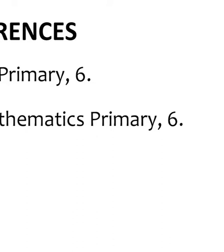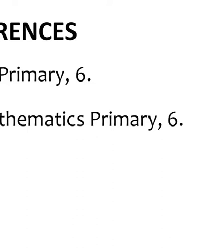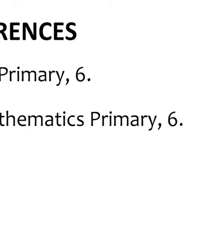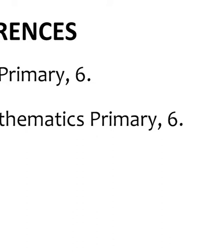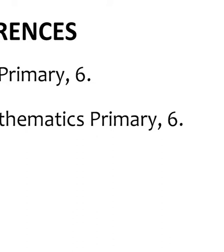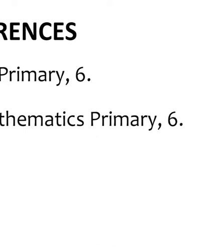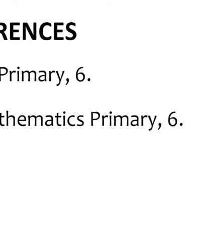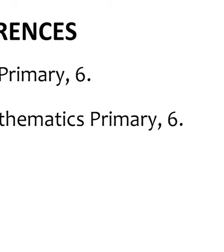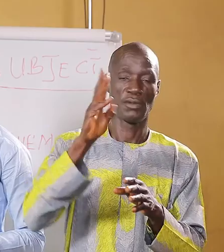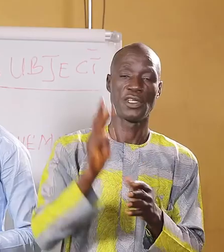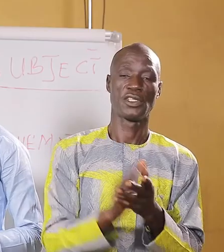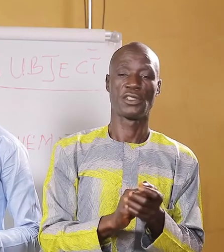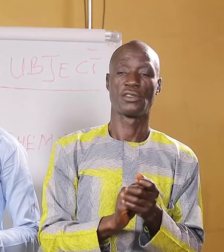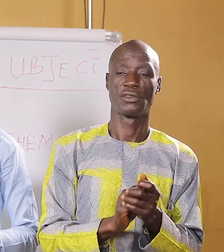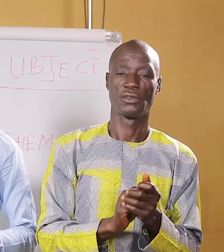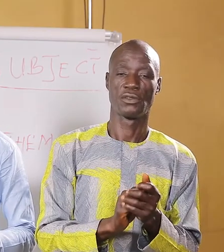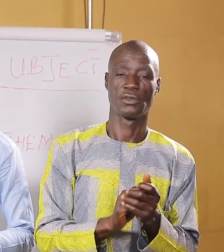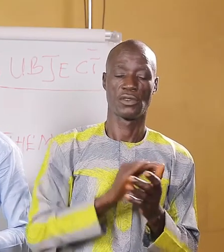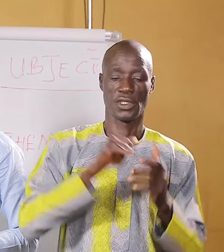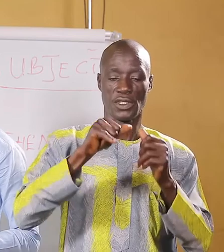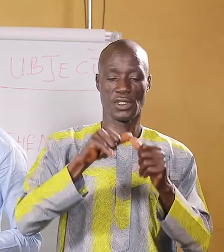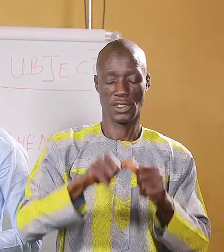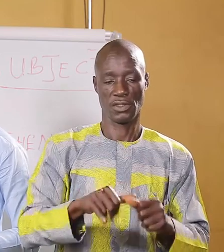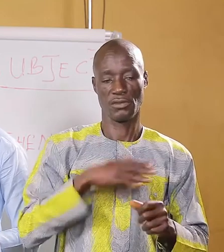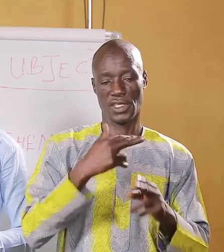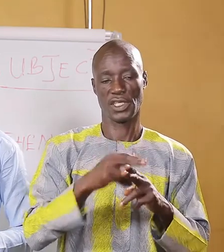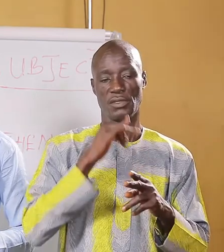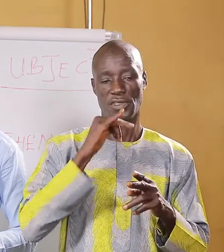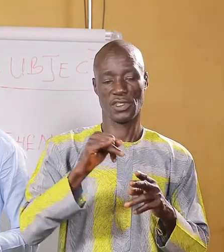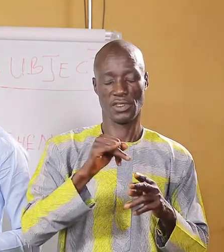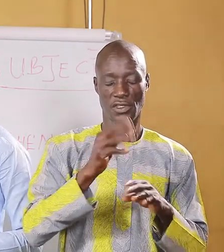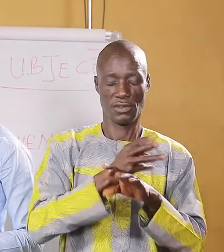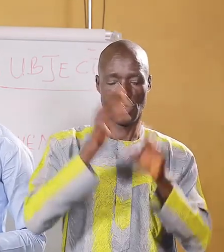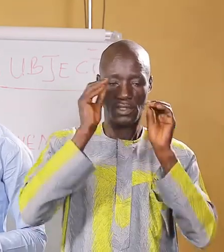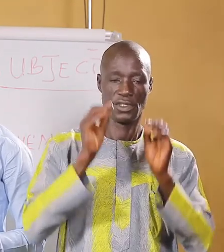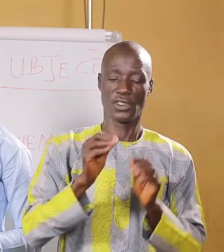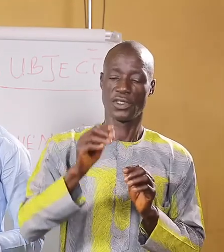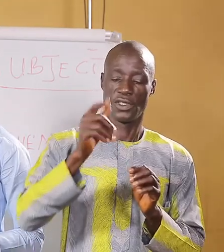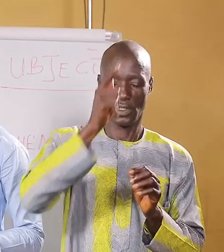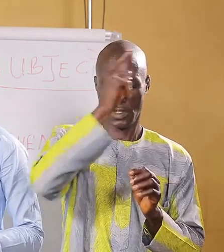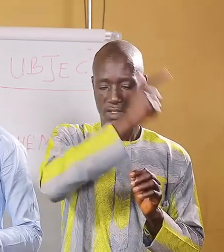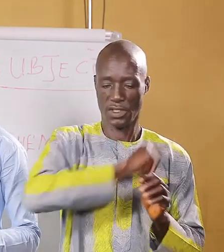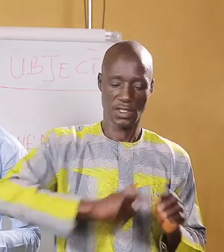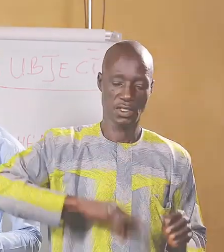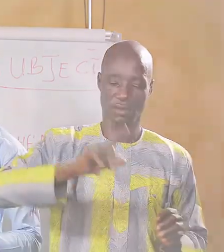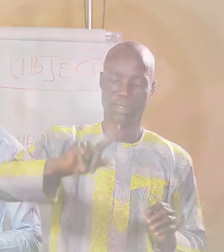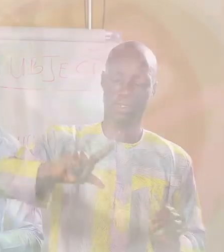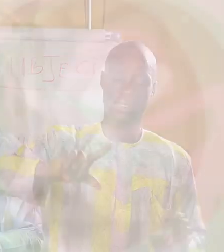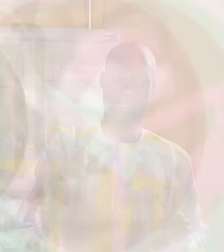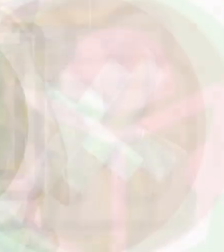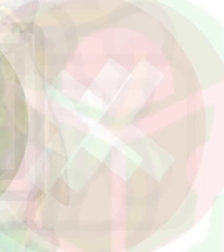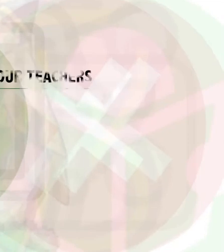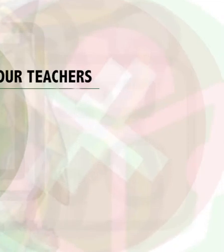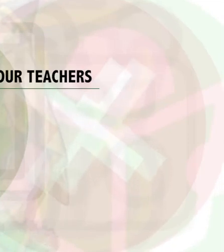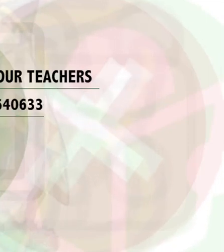Primary 6. I still remain your mathematics teacher, Gabriel La. You can contact me